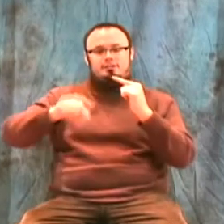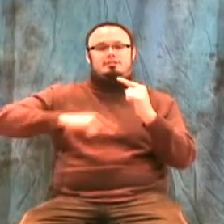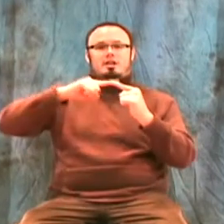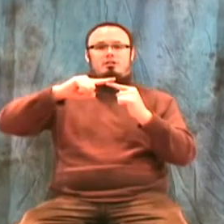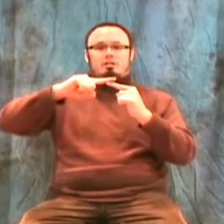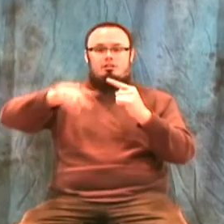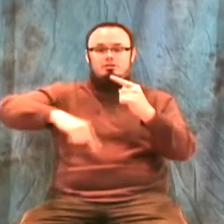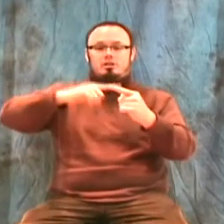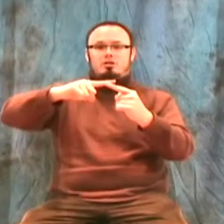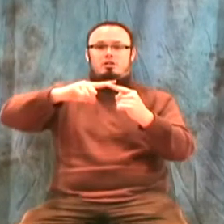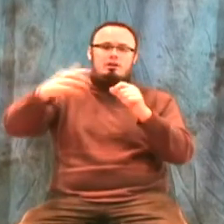physical realm.